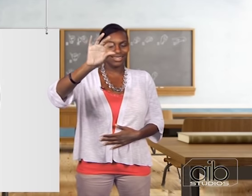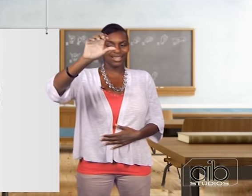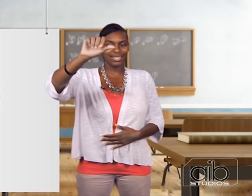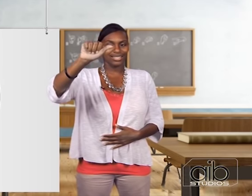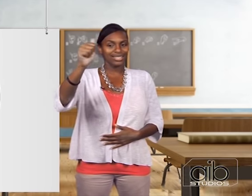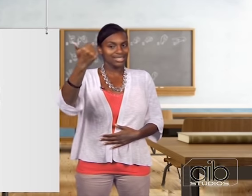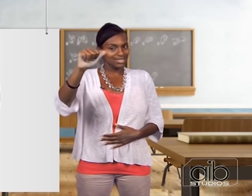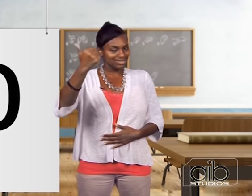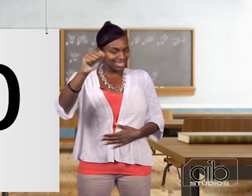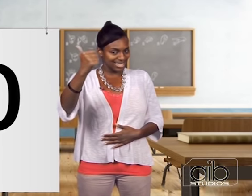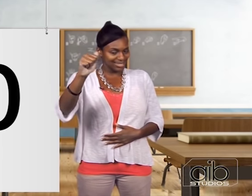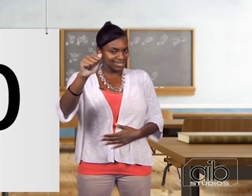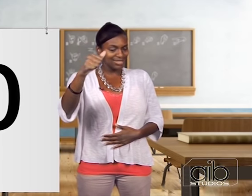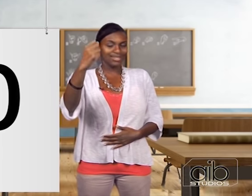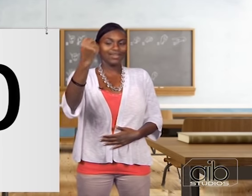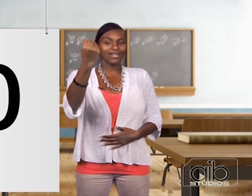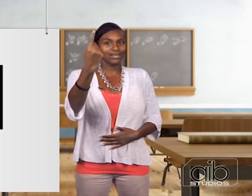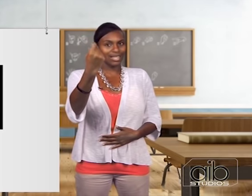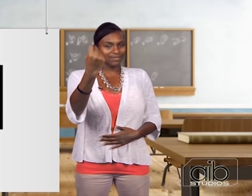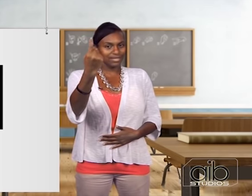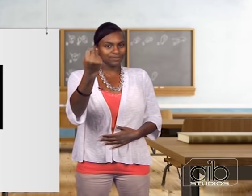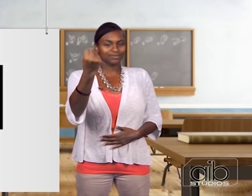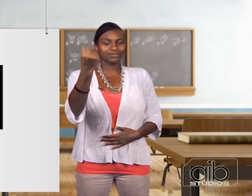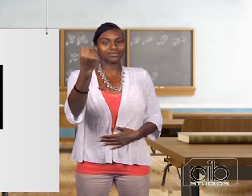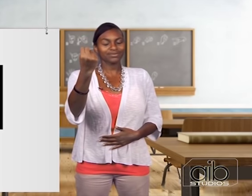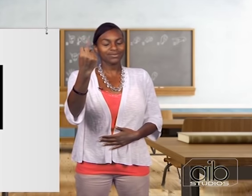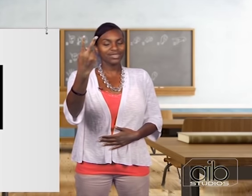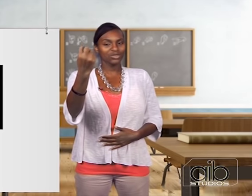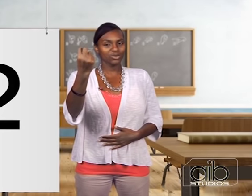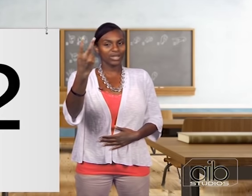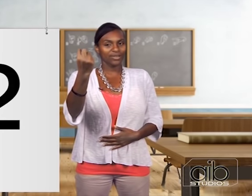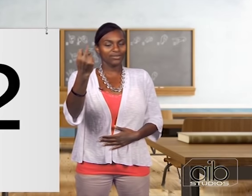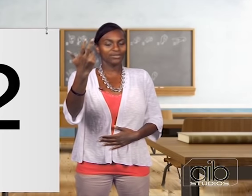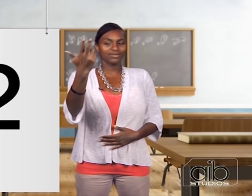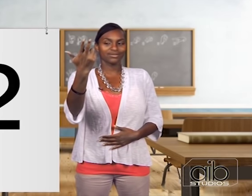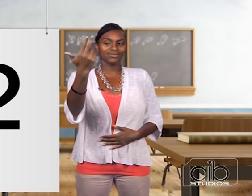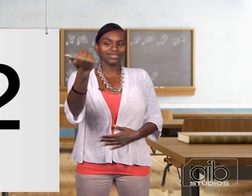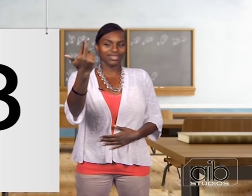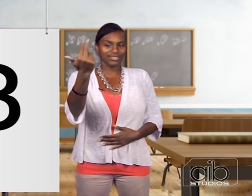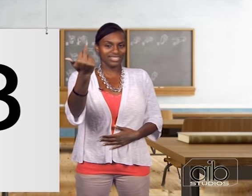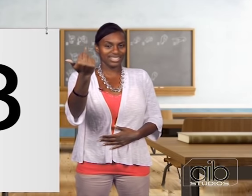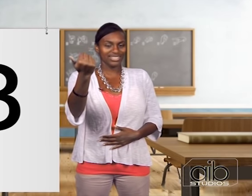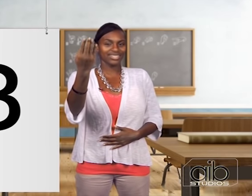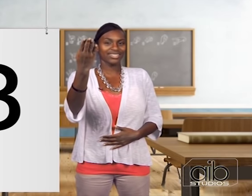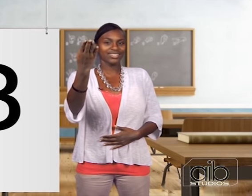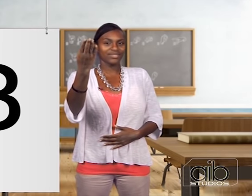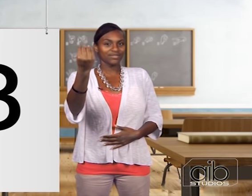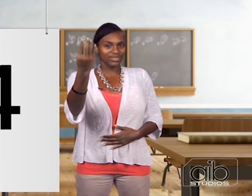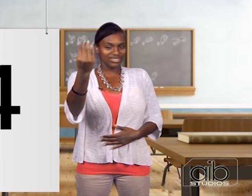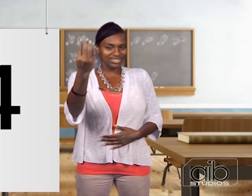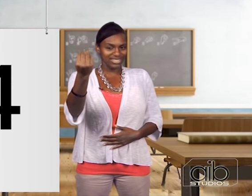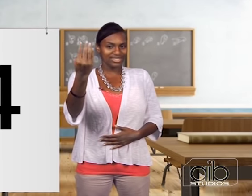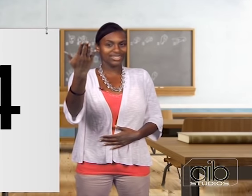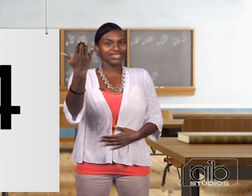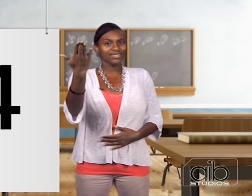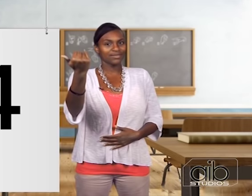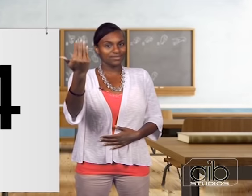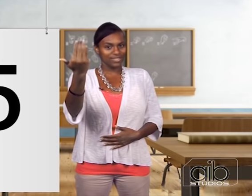9, 10, 11, 12, 13, 14,